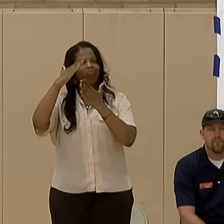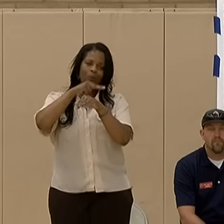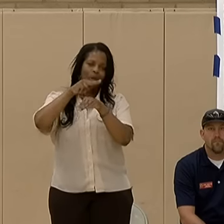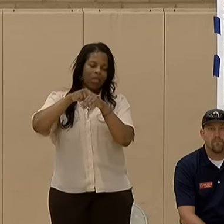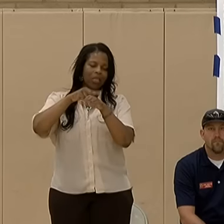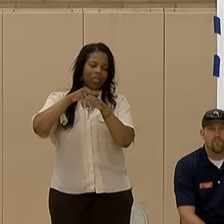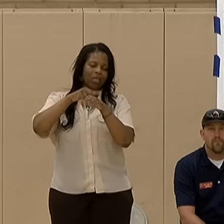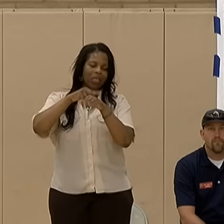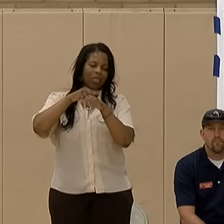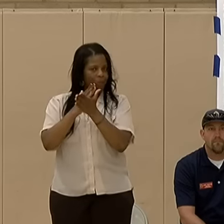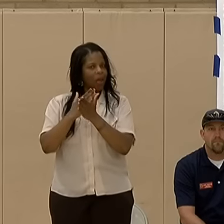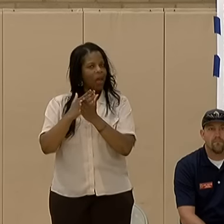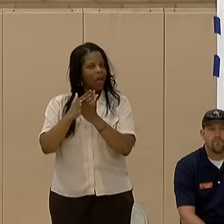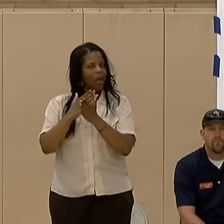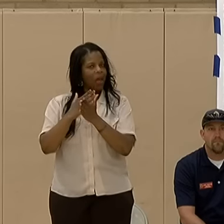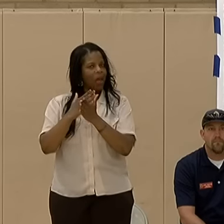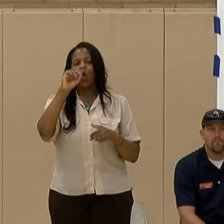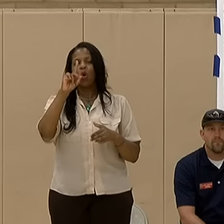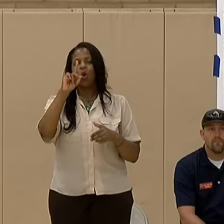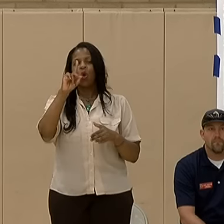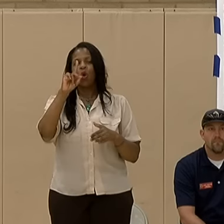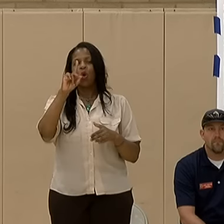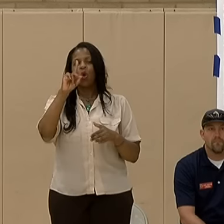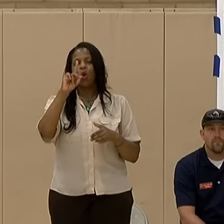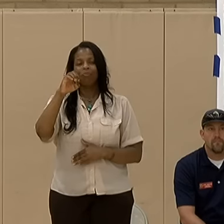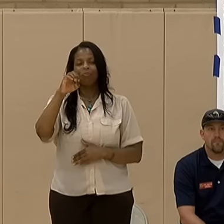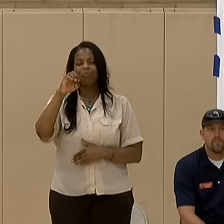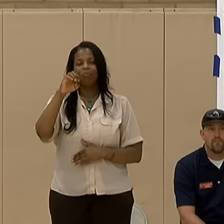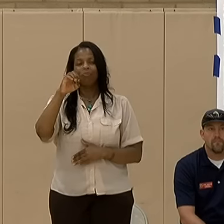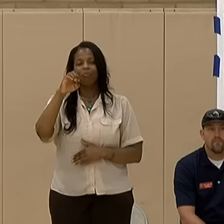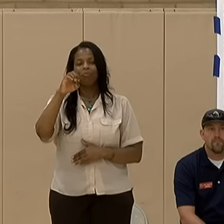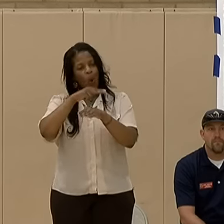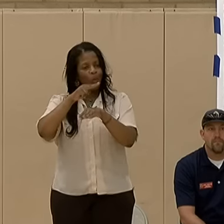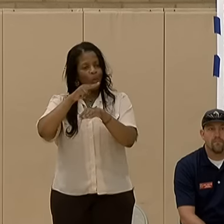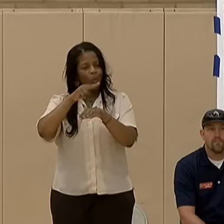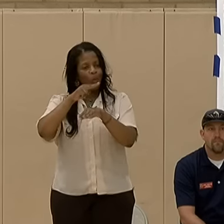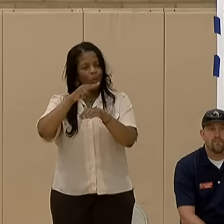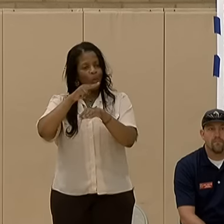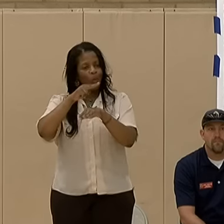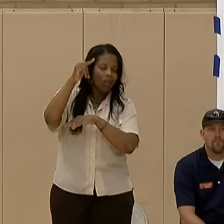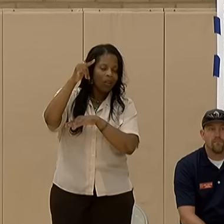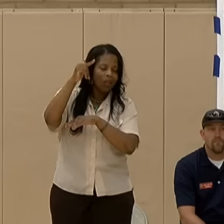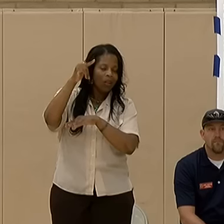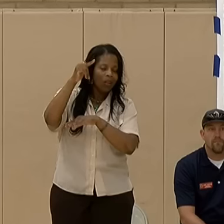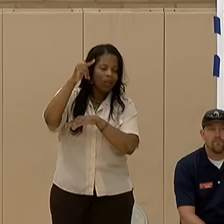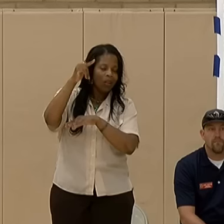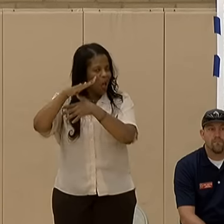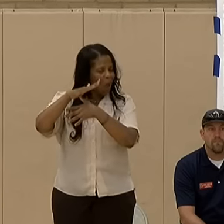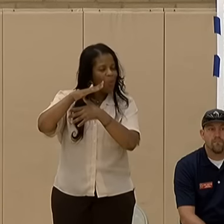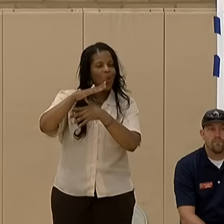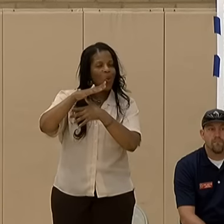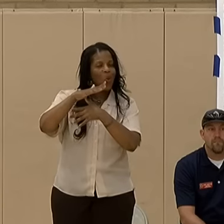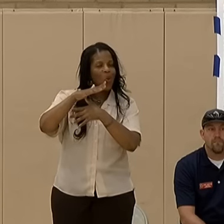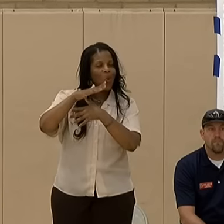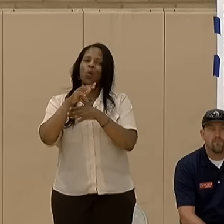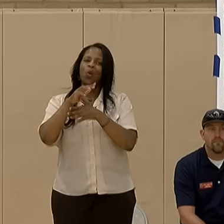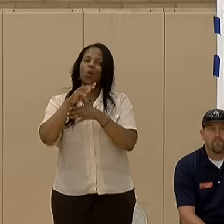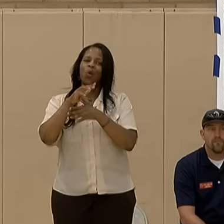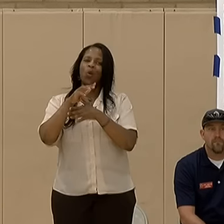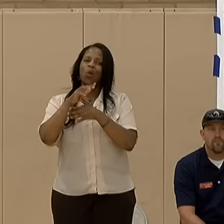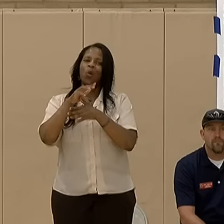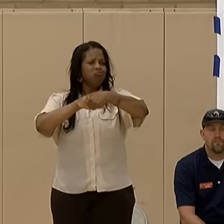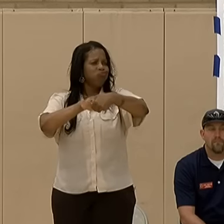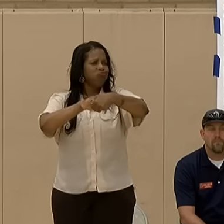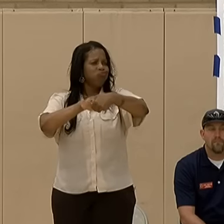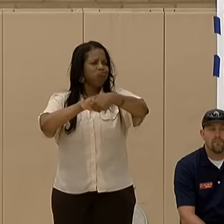get our resources, our helicopters, our air tankers, our bulldozers, hose lines, and we're able